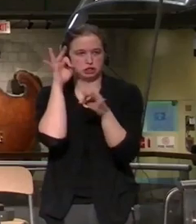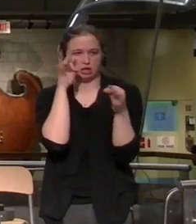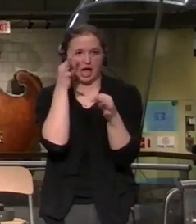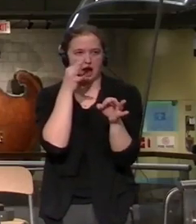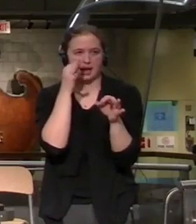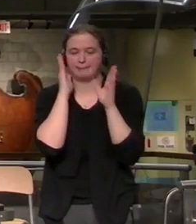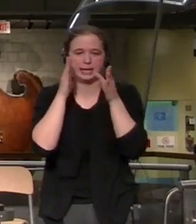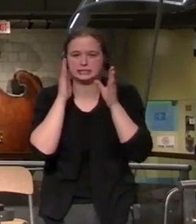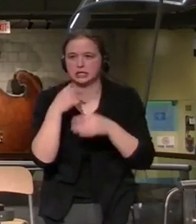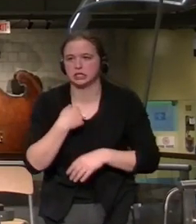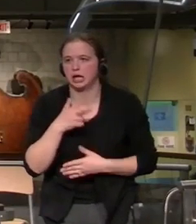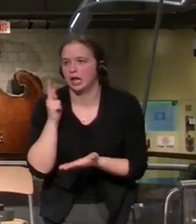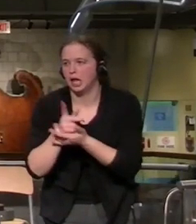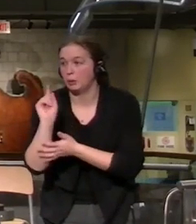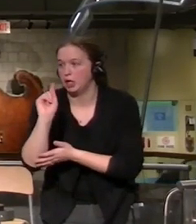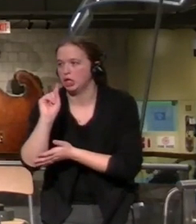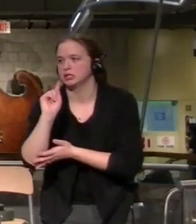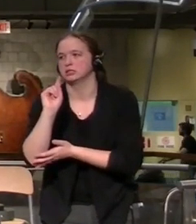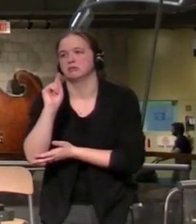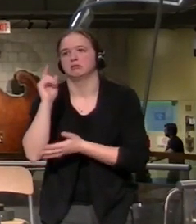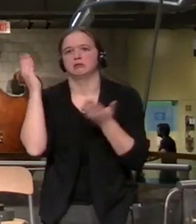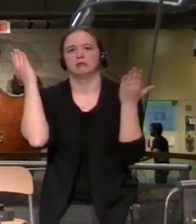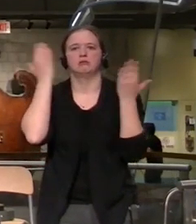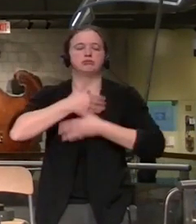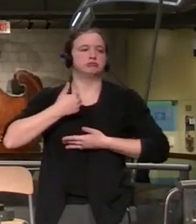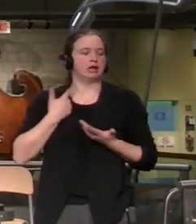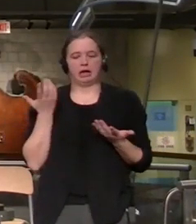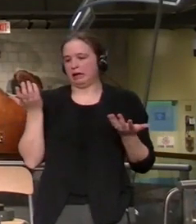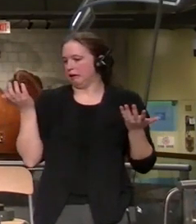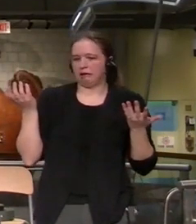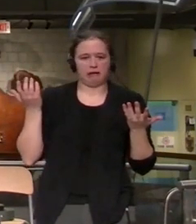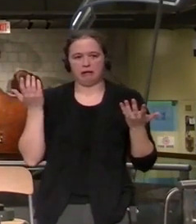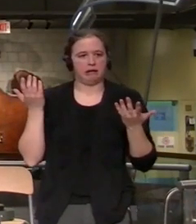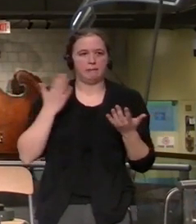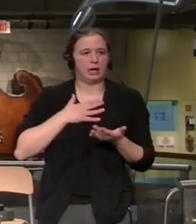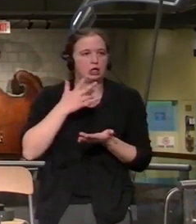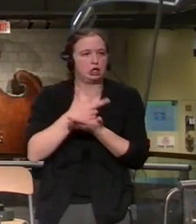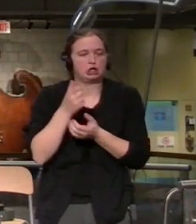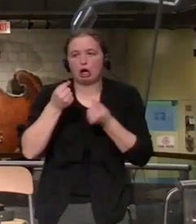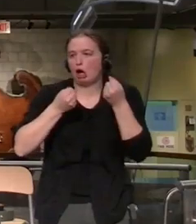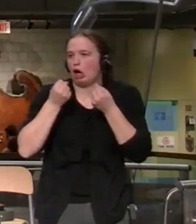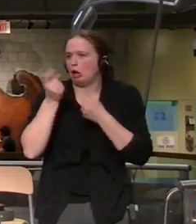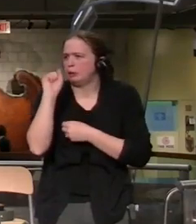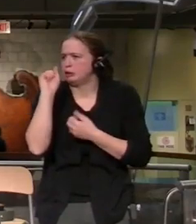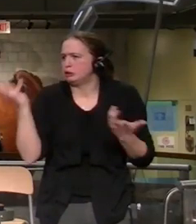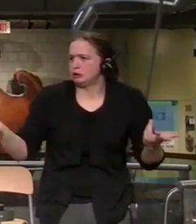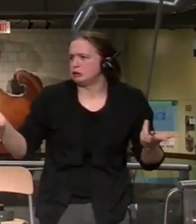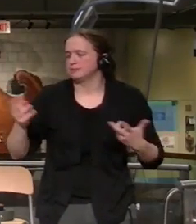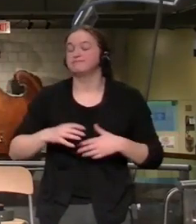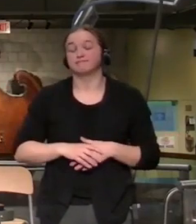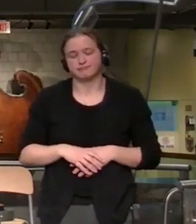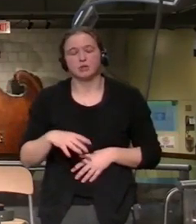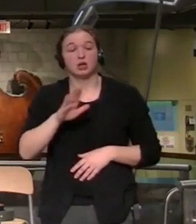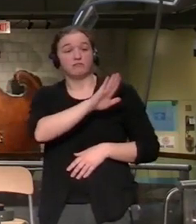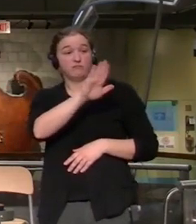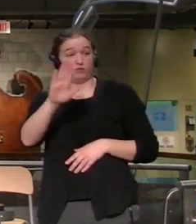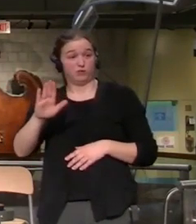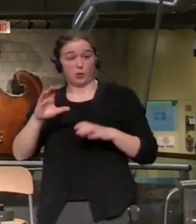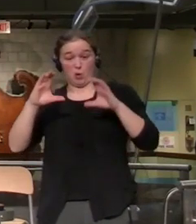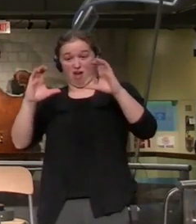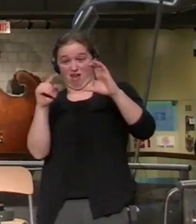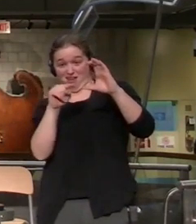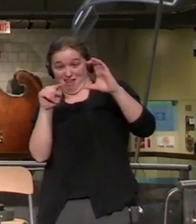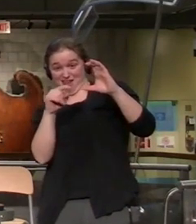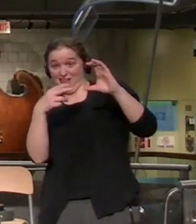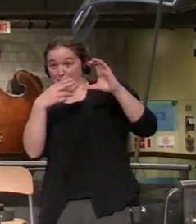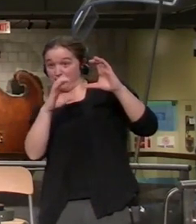on autopilot. But what we do is we want to understand if you have a healthy hippocampus, you can use the cues and you can find the